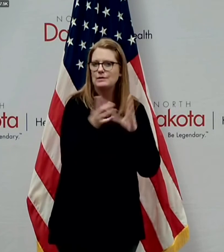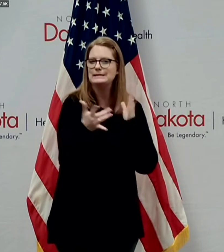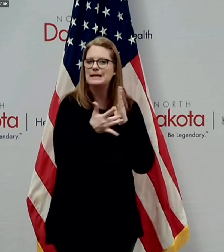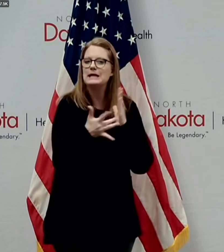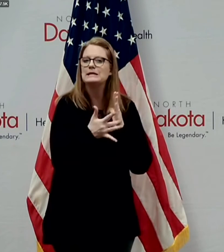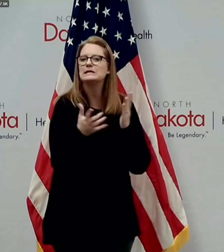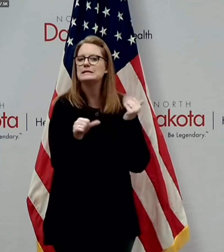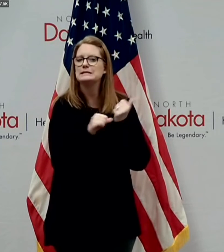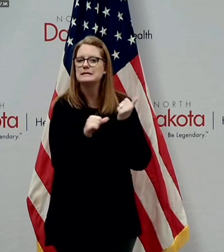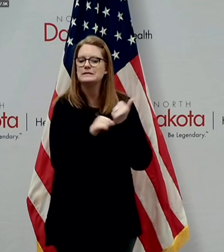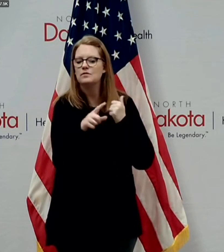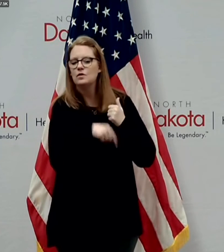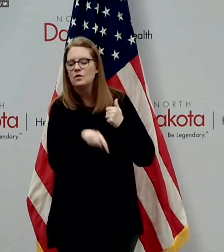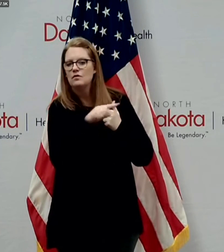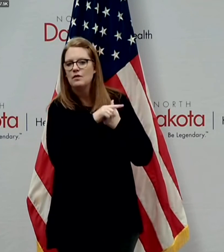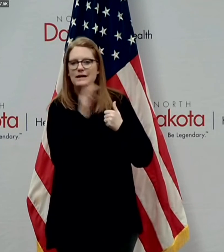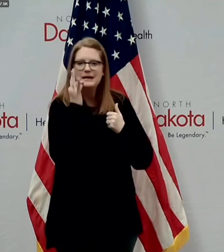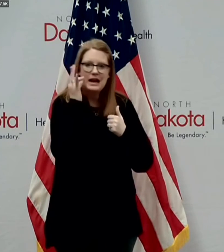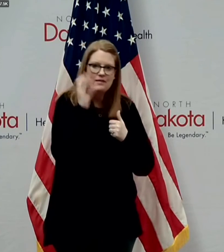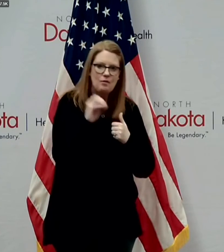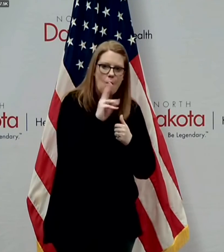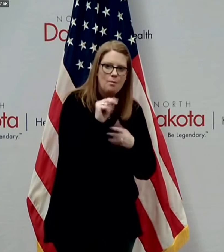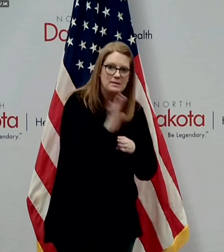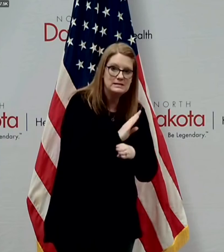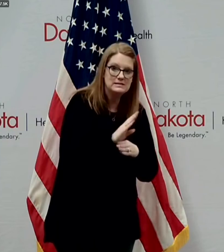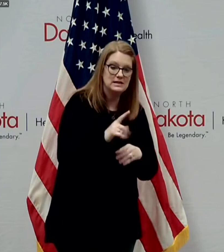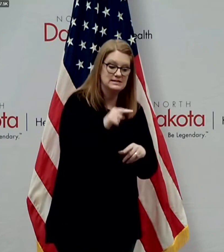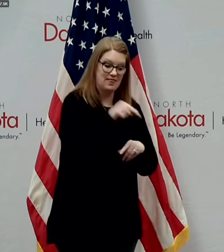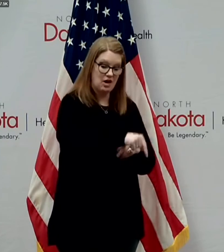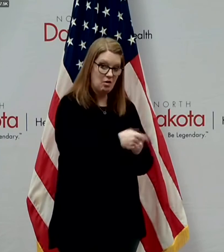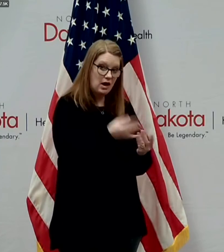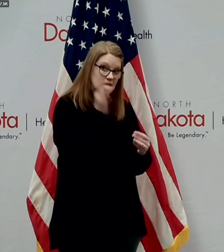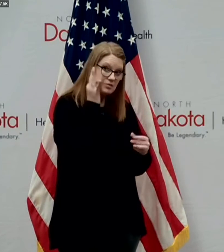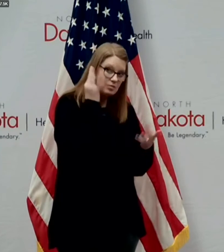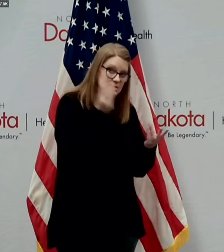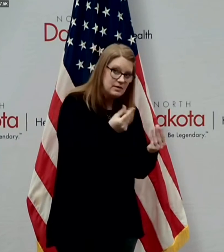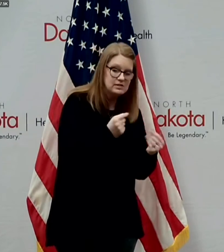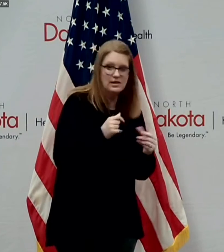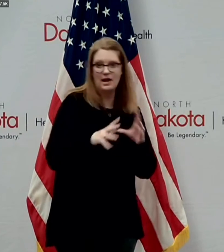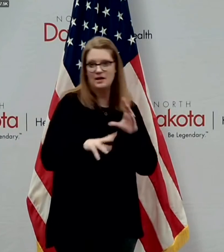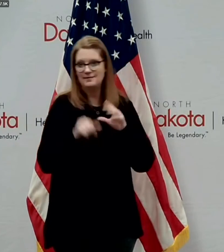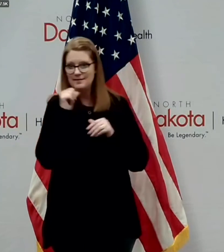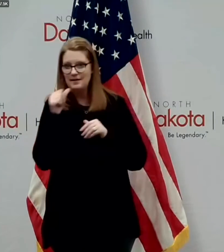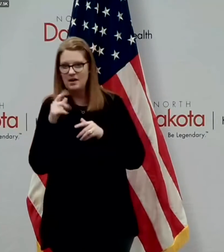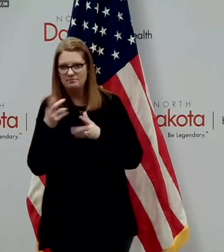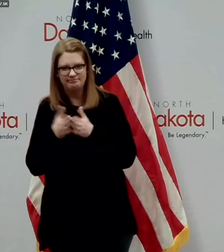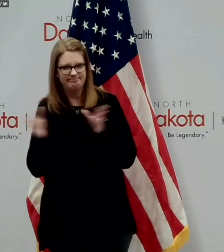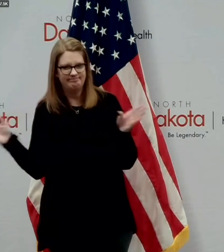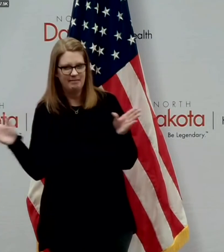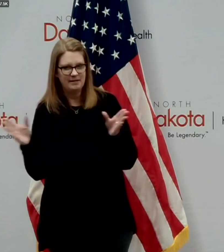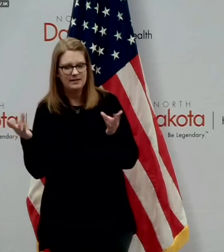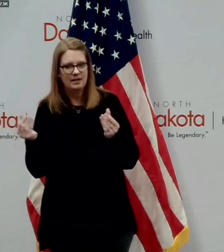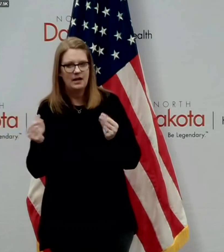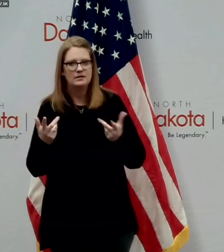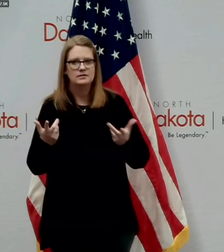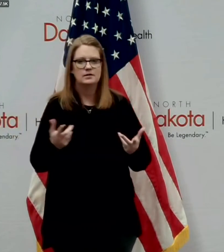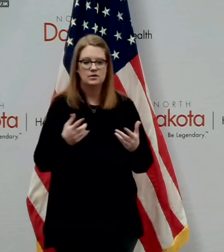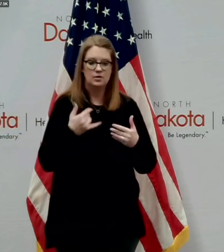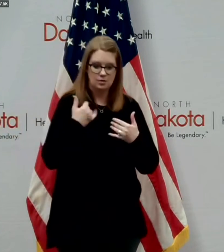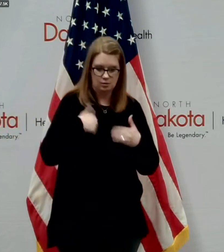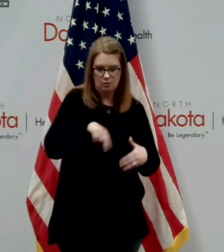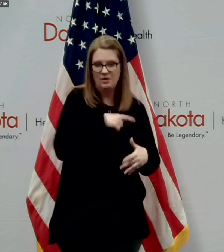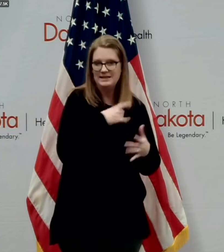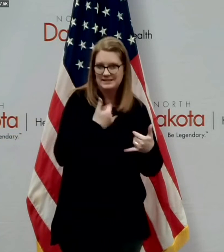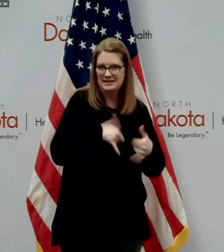native-owned businesses on and off the reservation. No different than across North Dakota. You know, we gotta stay open for business.